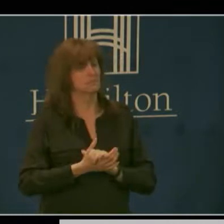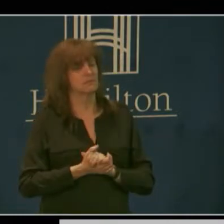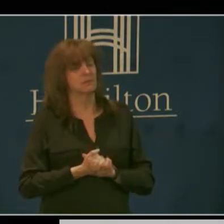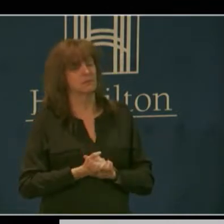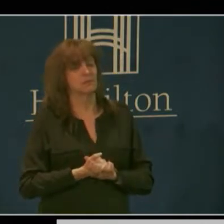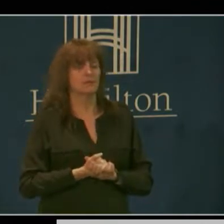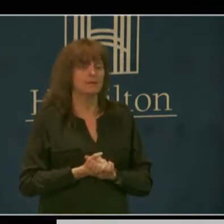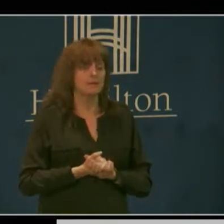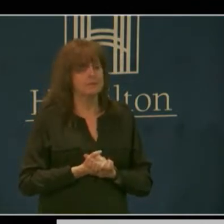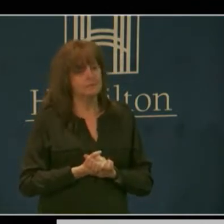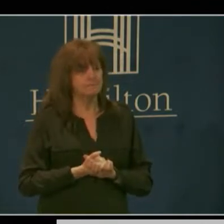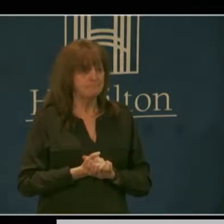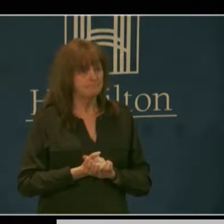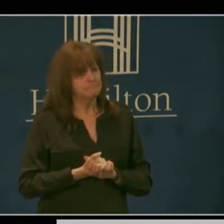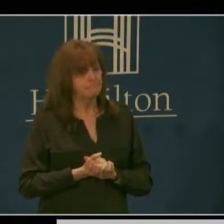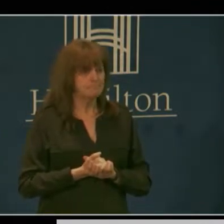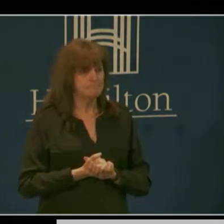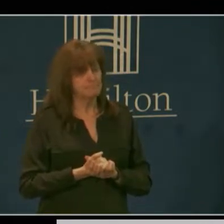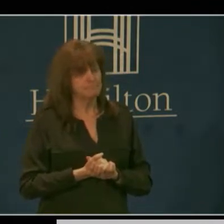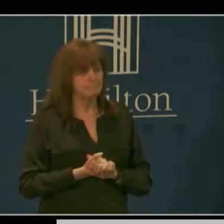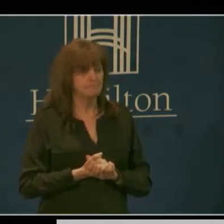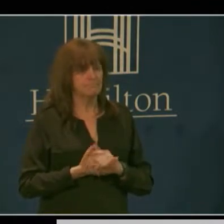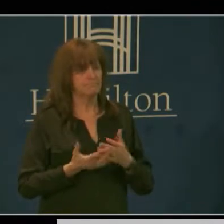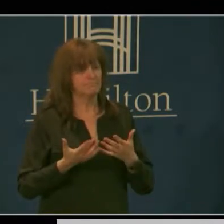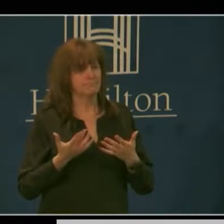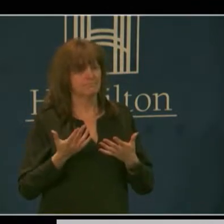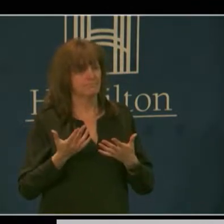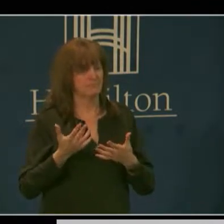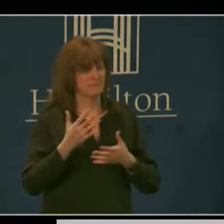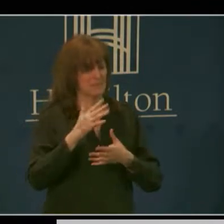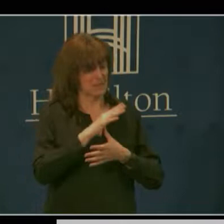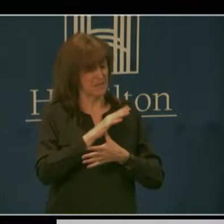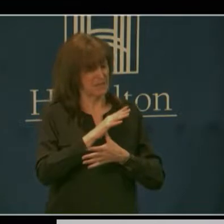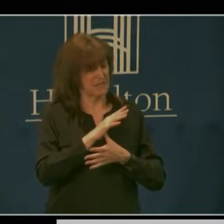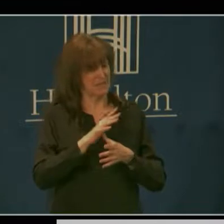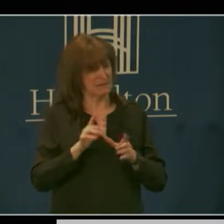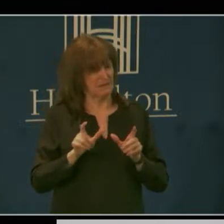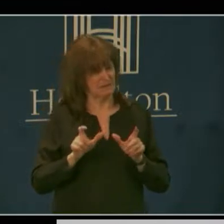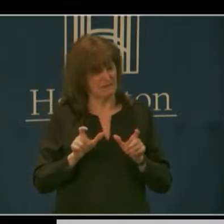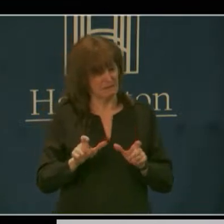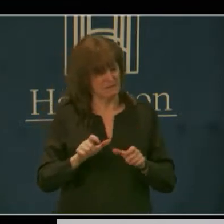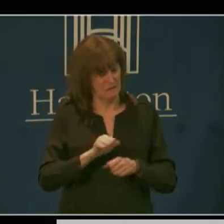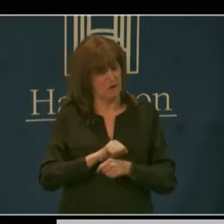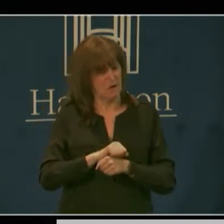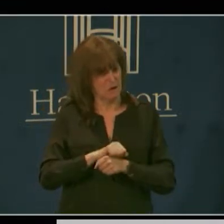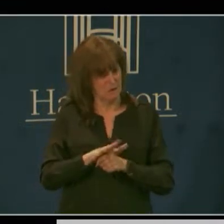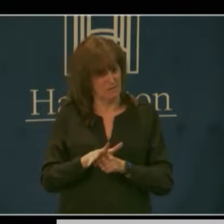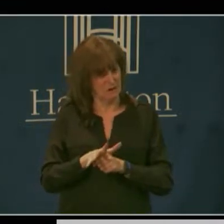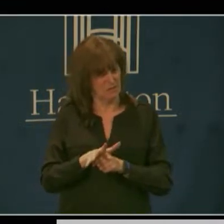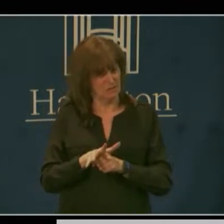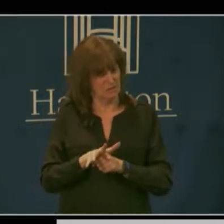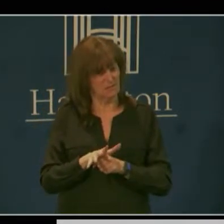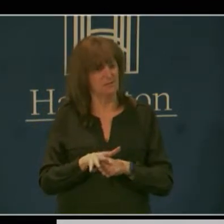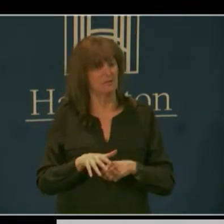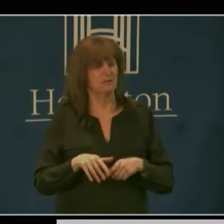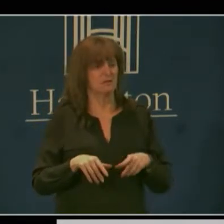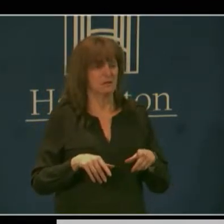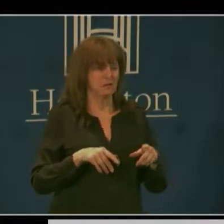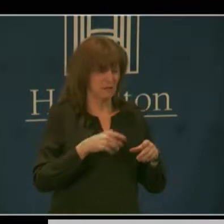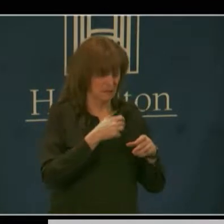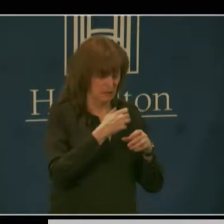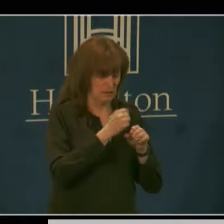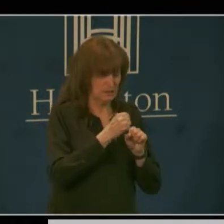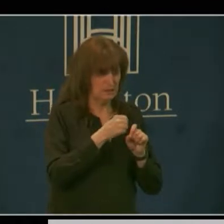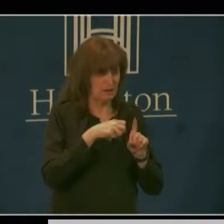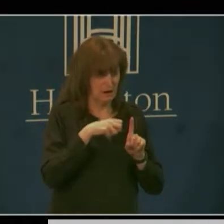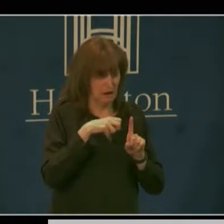containment aspect of trying to battle this virus. Identify who's infected, identify who's been in contact with